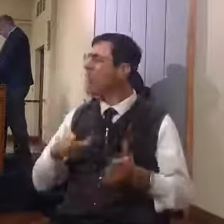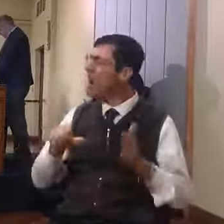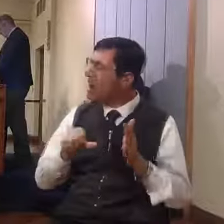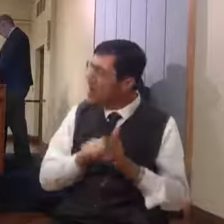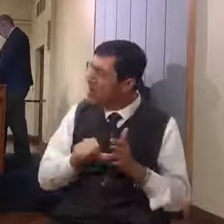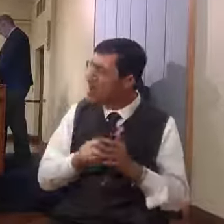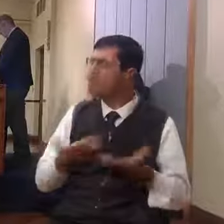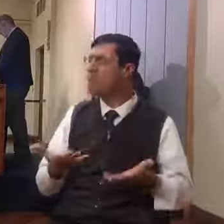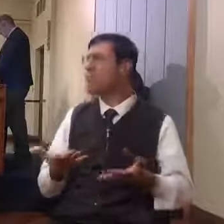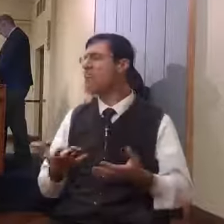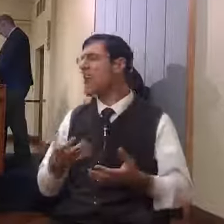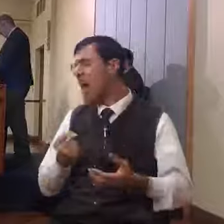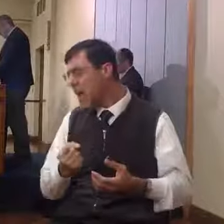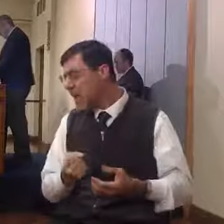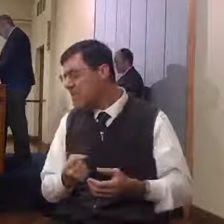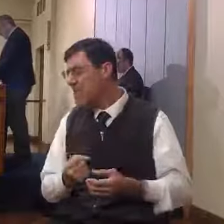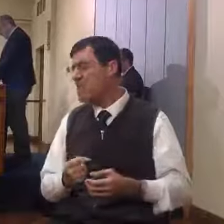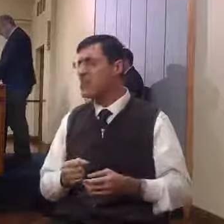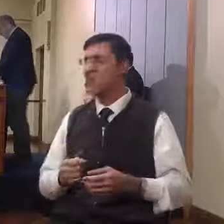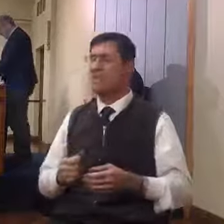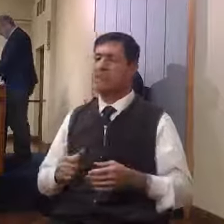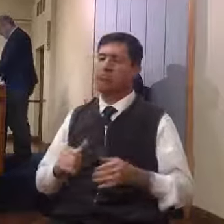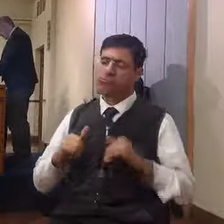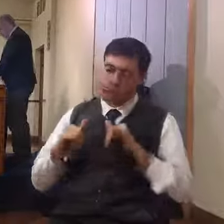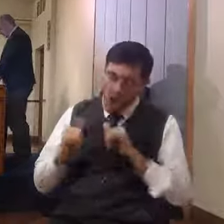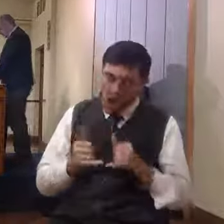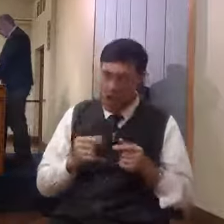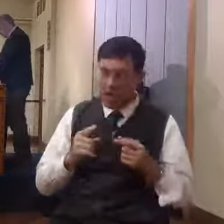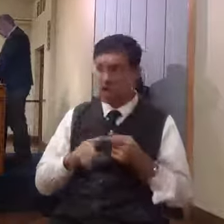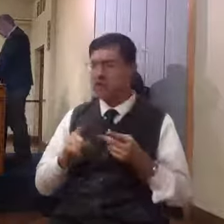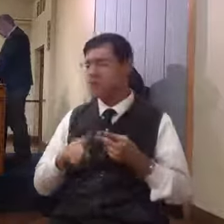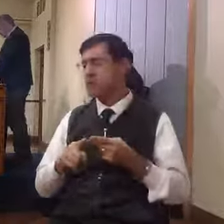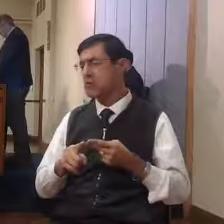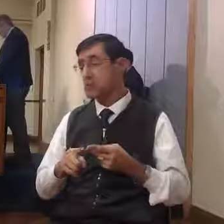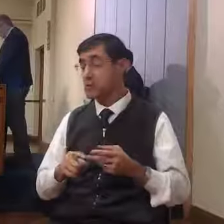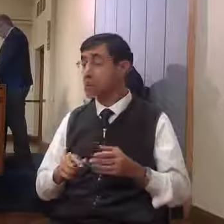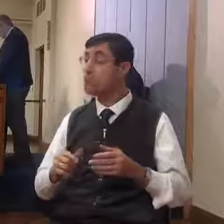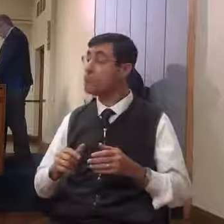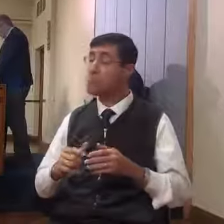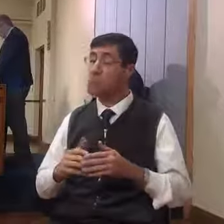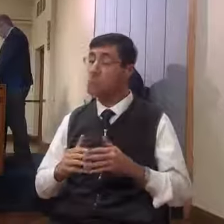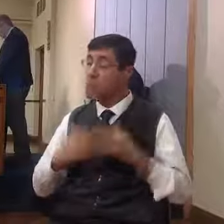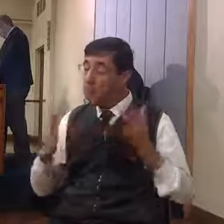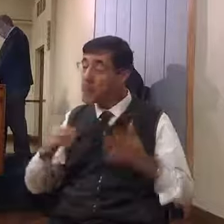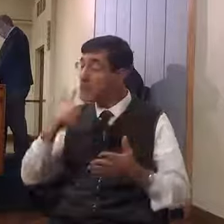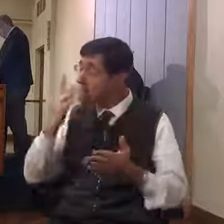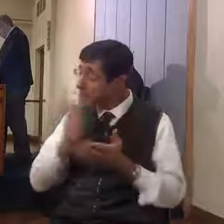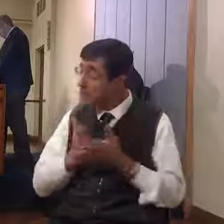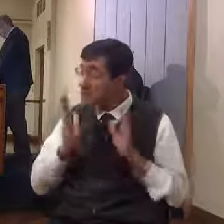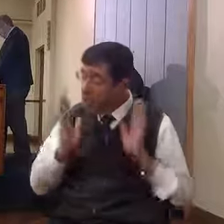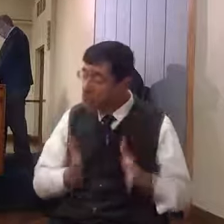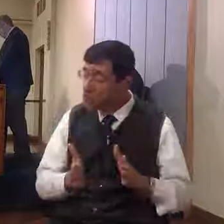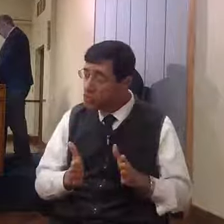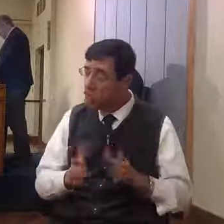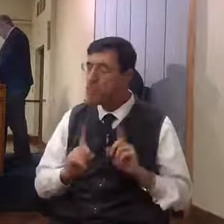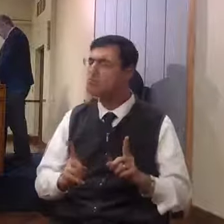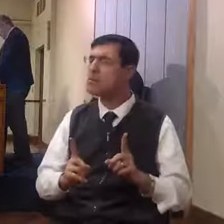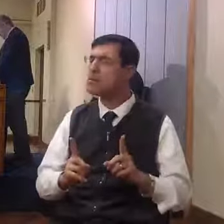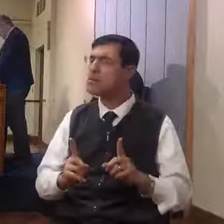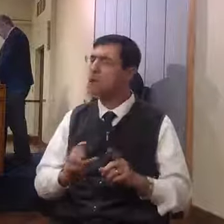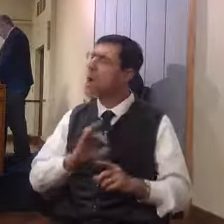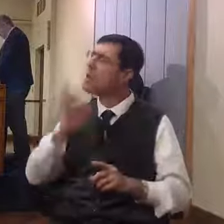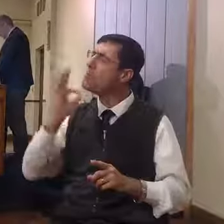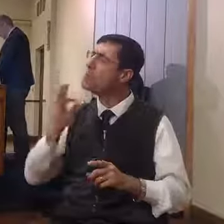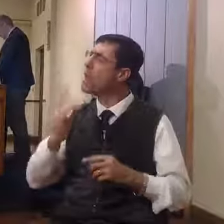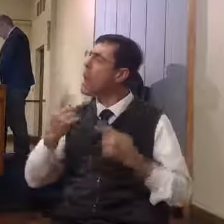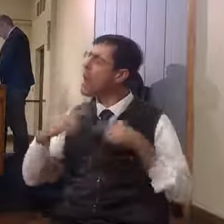trials. And we pray, Lord, for faith and for patience and for trust, and that we would not trust the arm of